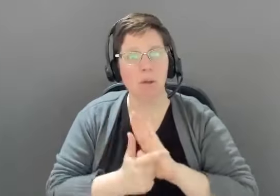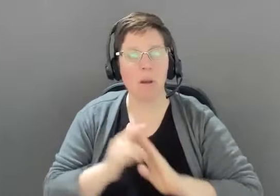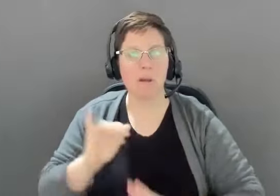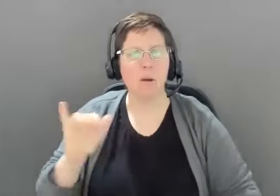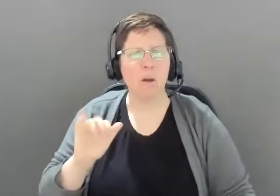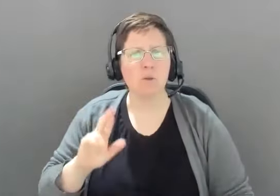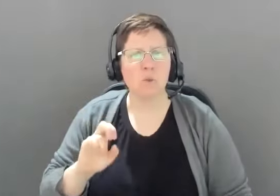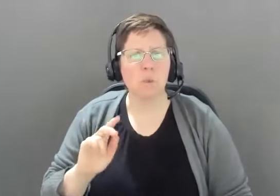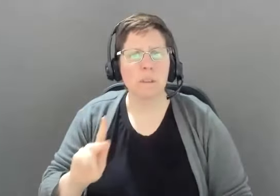of